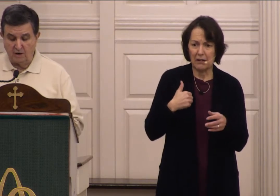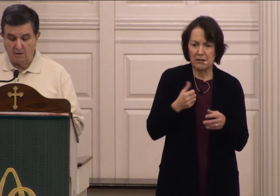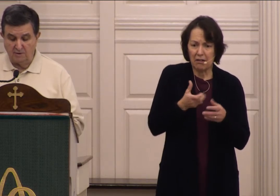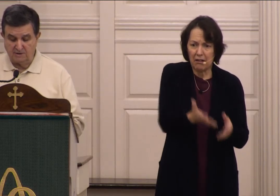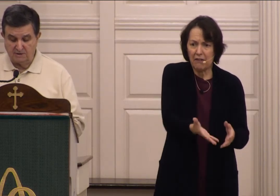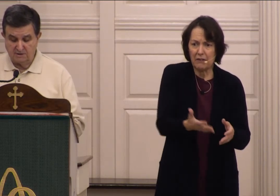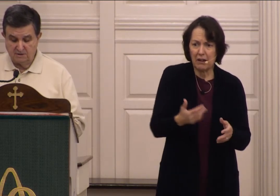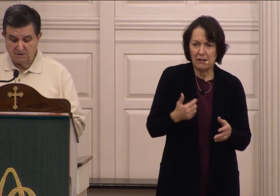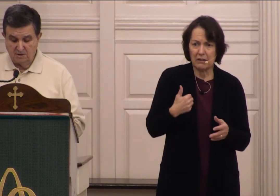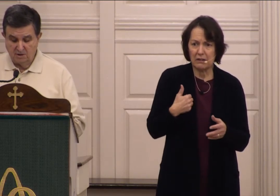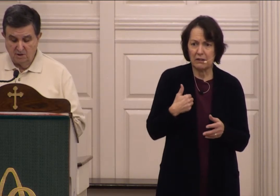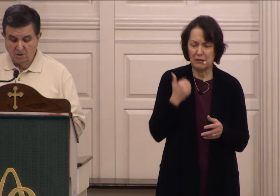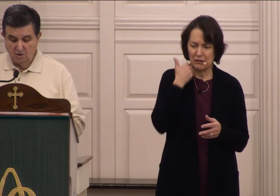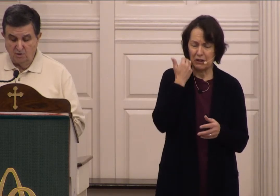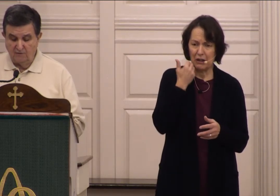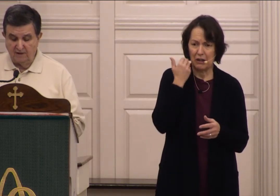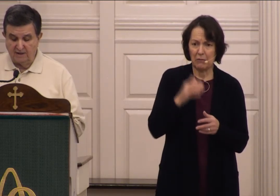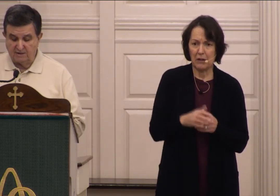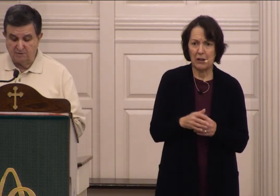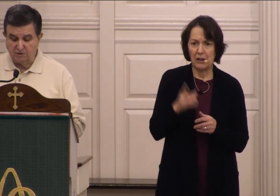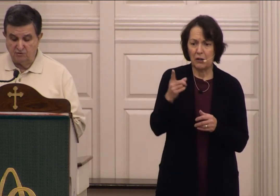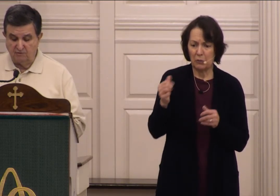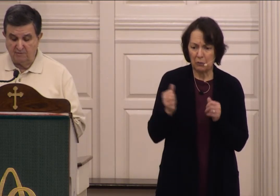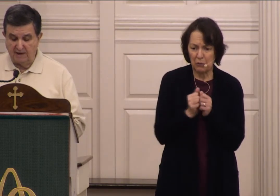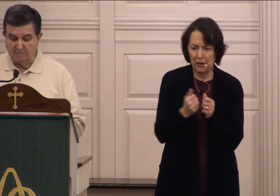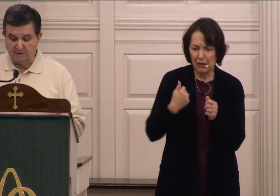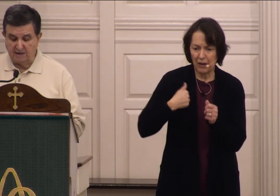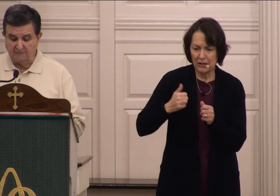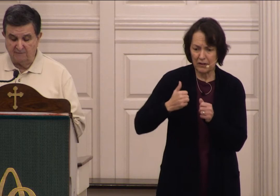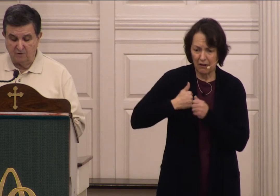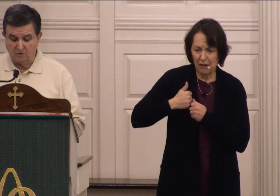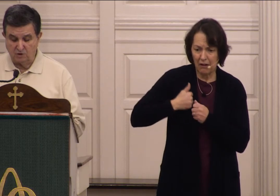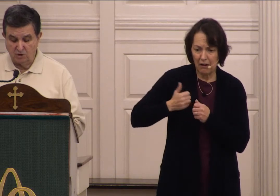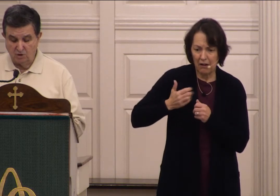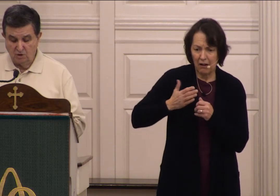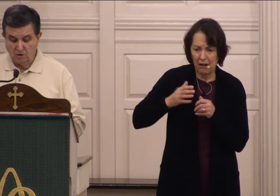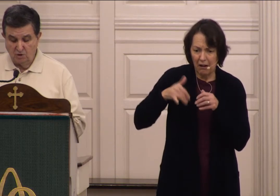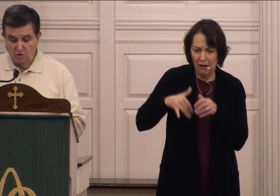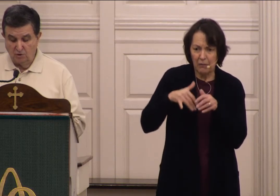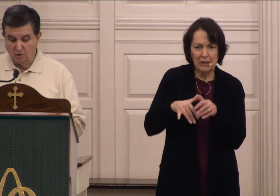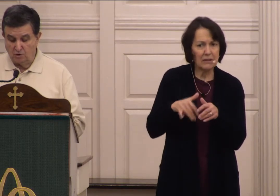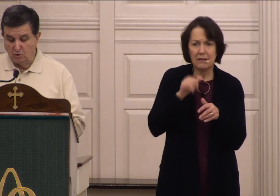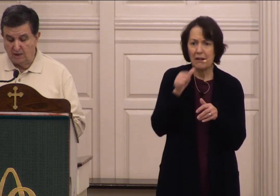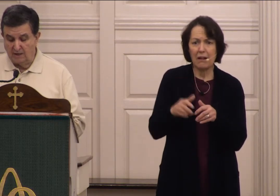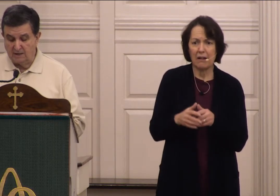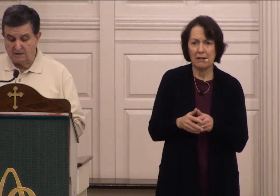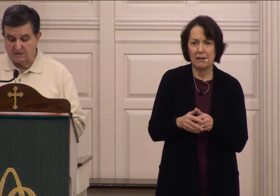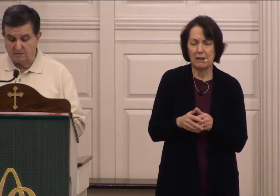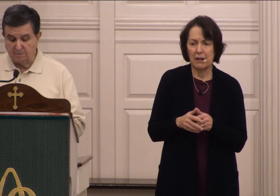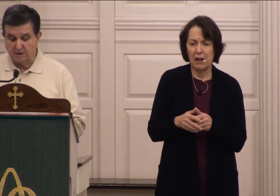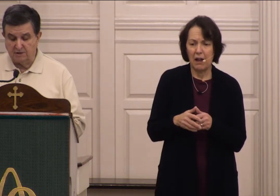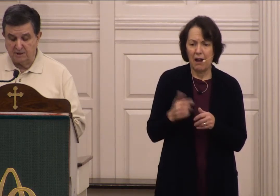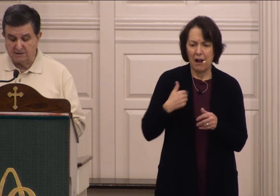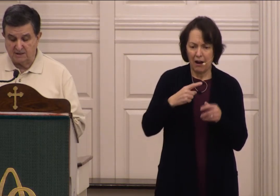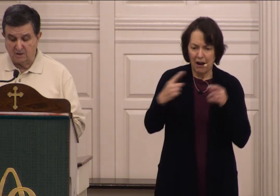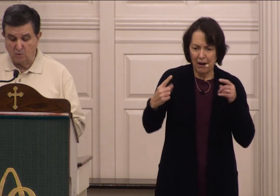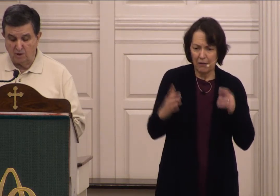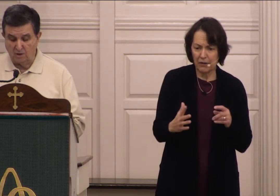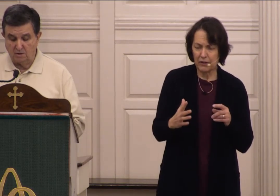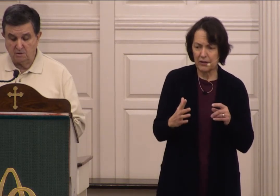armies. You have let us be driven back by our foes. Those who hated us plundered us at